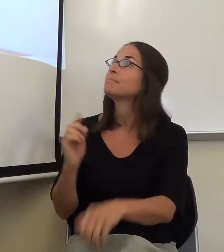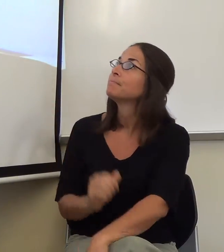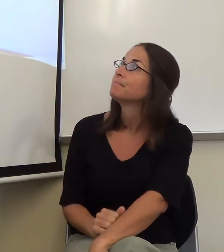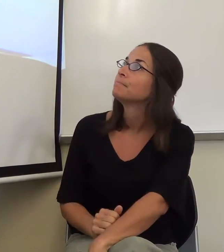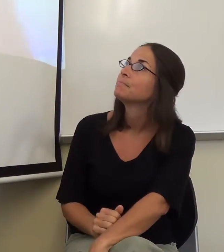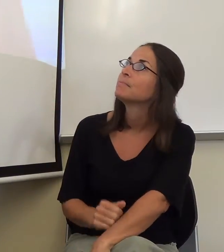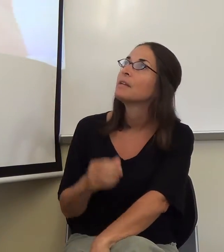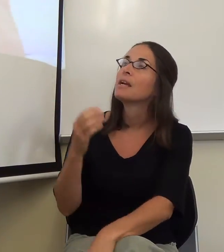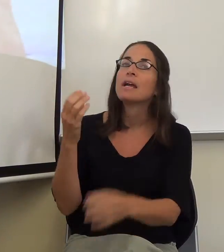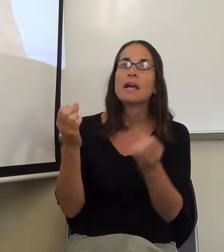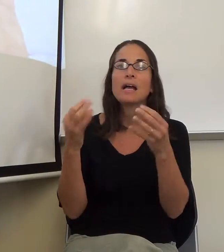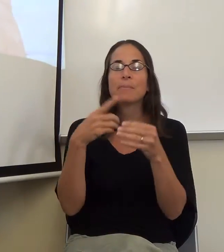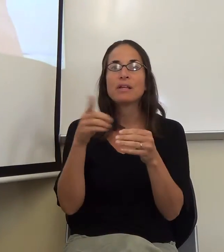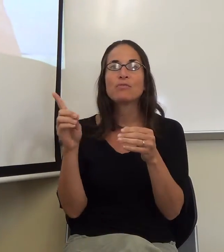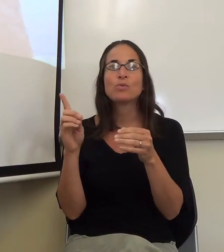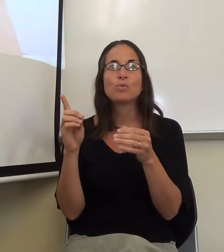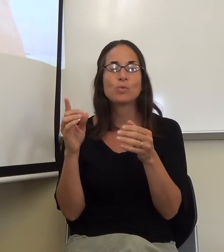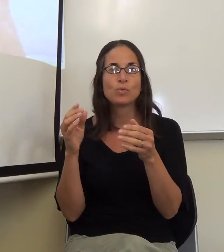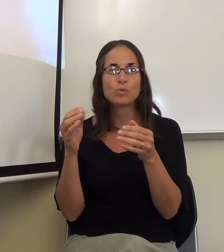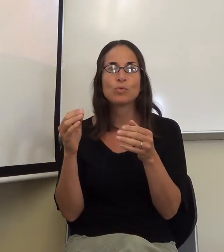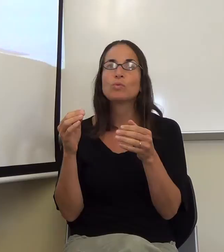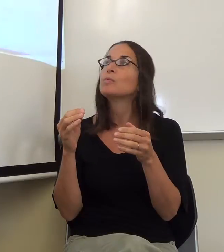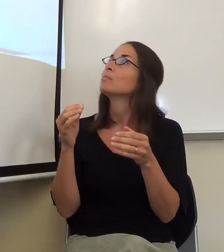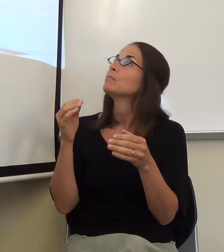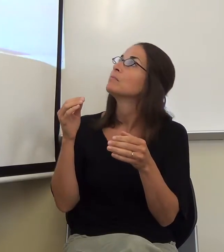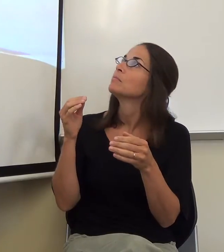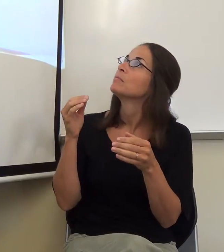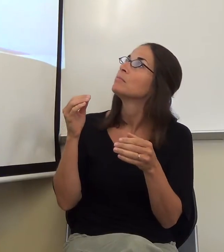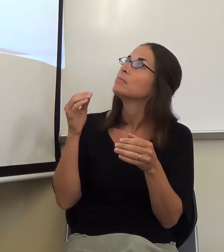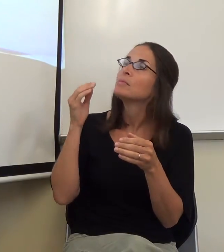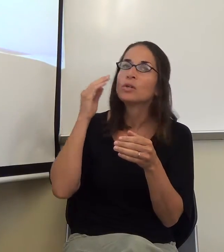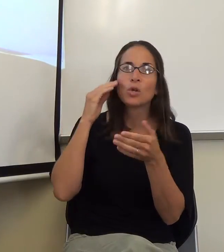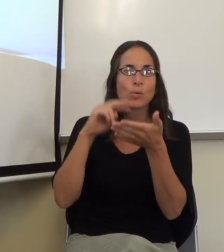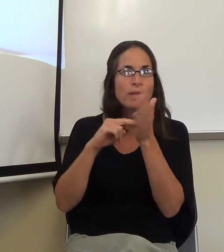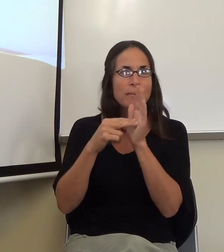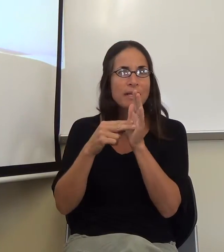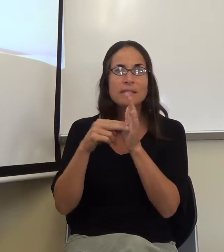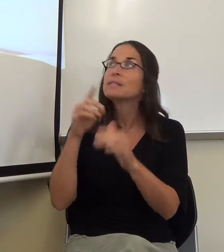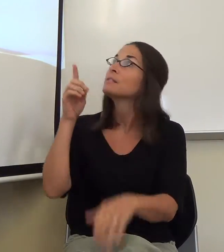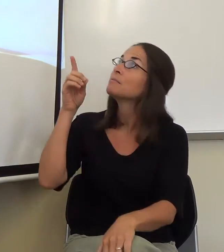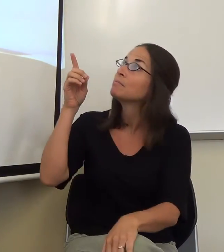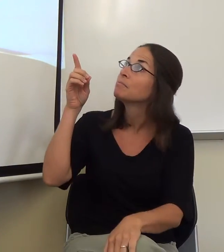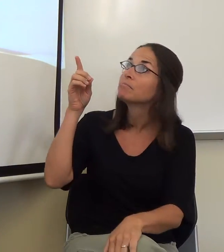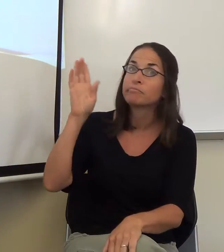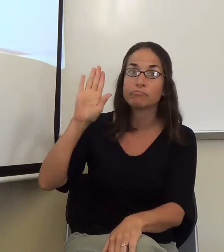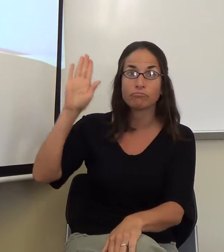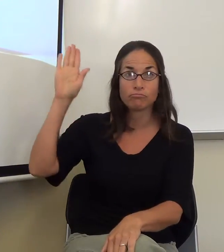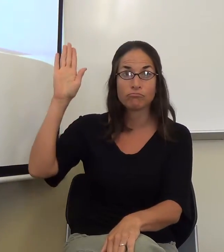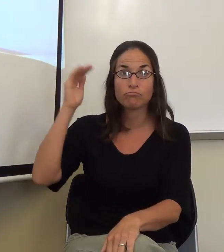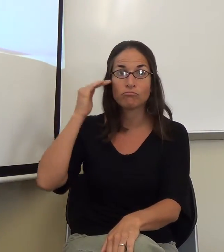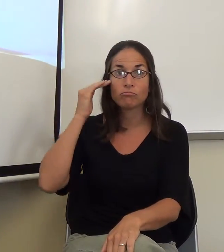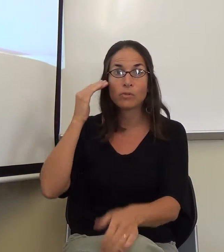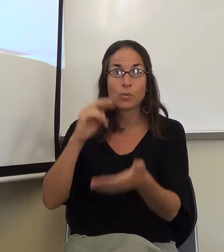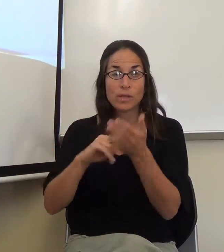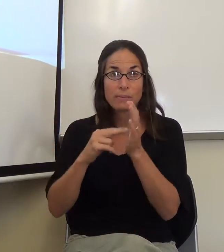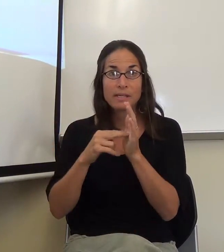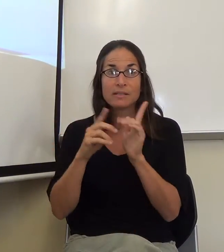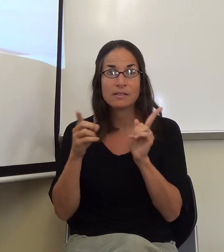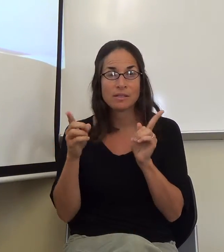people have a prior knowledge of this word? Okay, so you probably could have got, some of us have prior knowledge